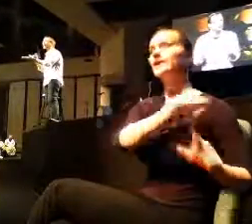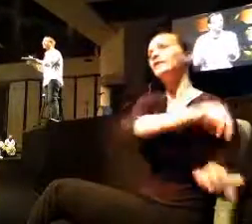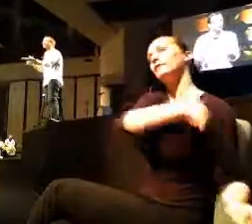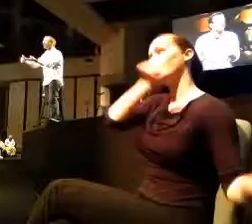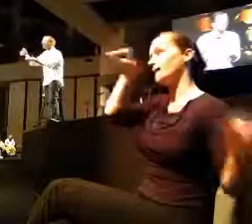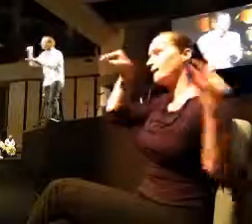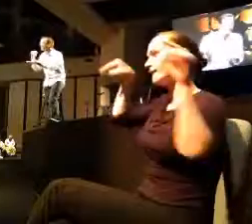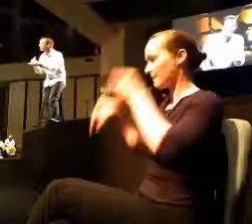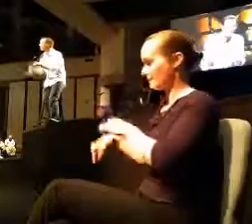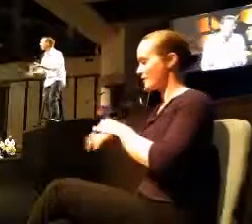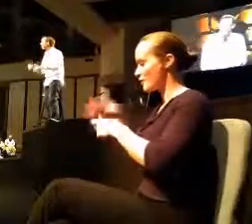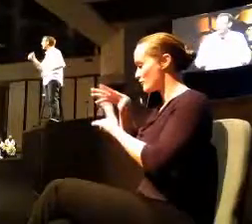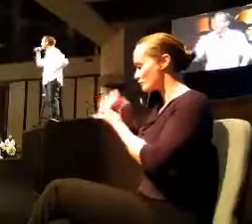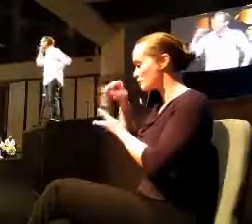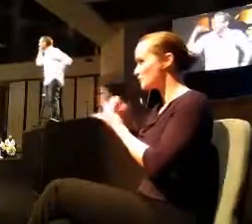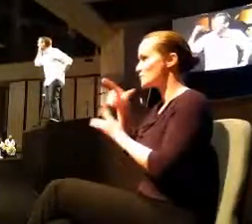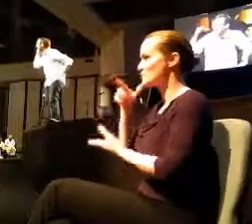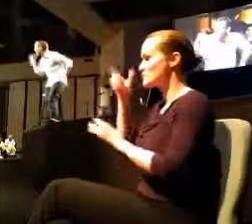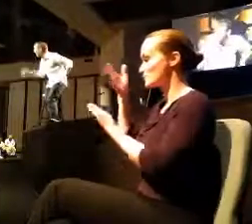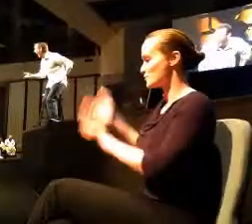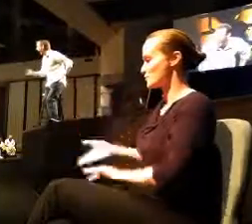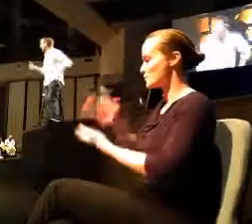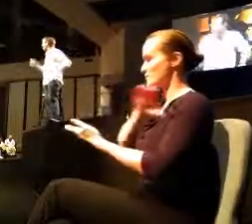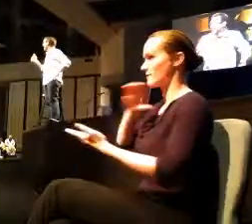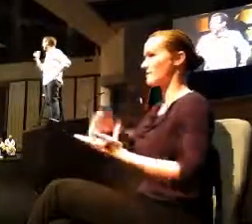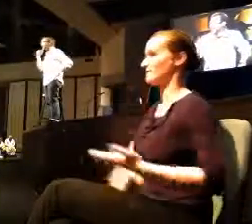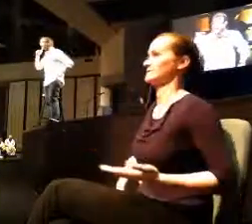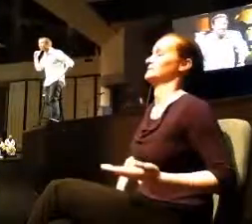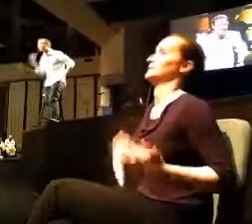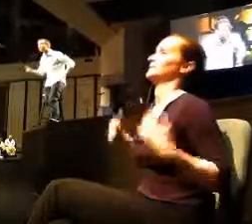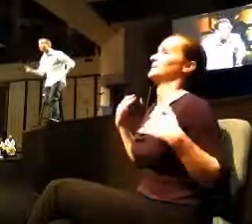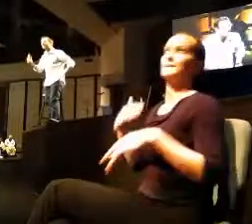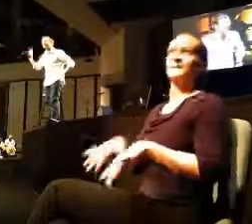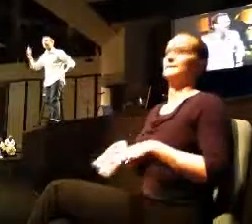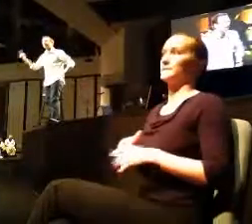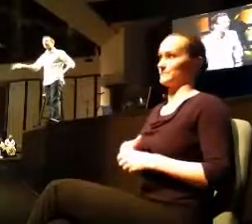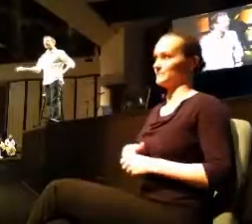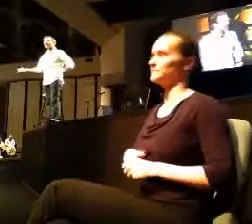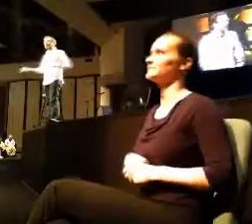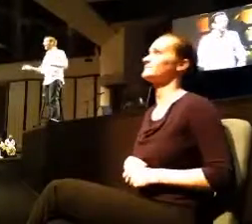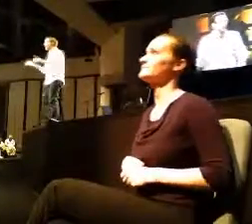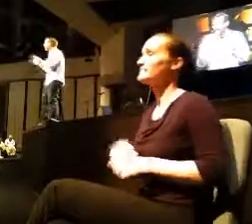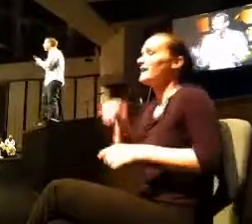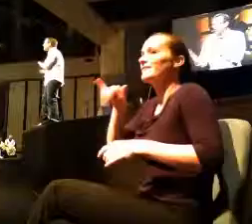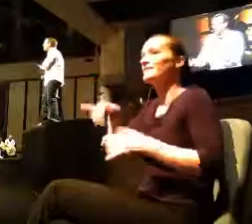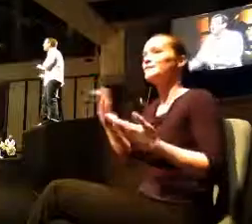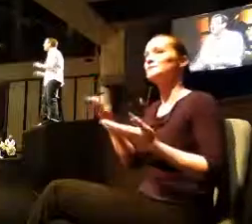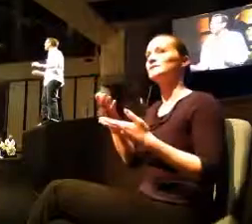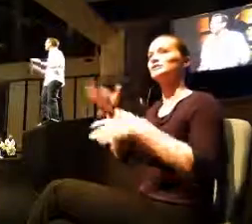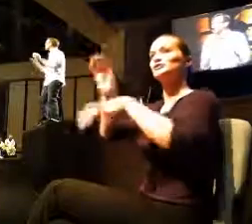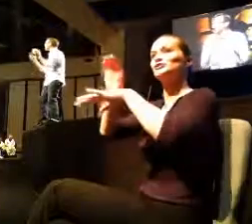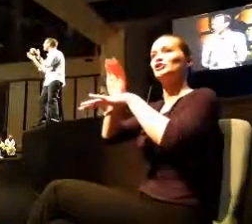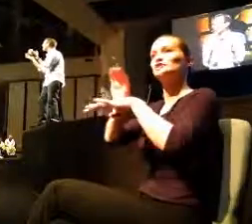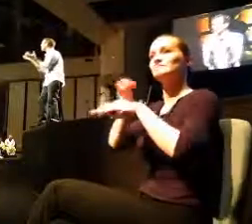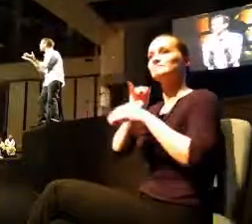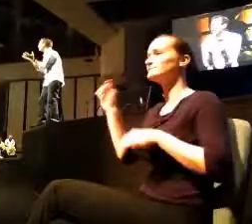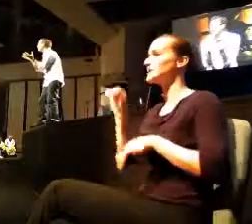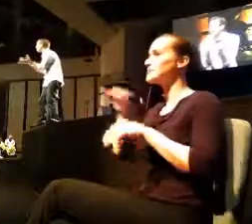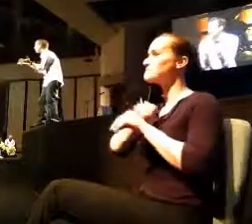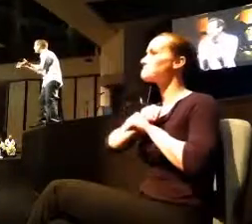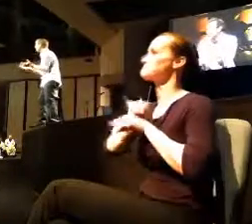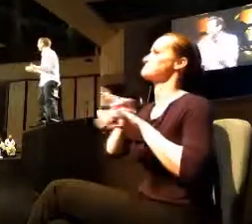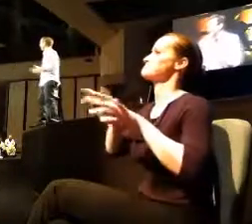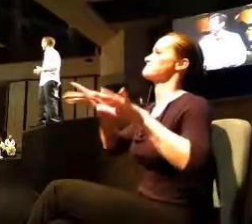who Christ is for themselves. Friends, that is the movement of the church. And what you see in this story is this